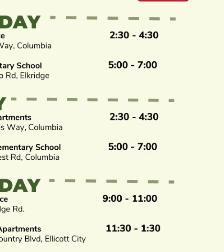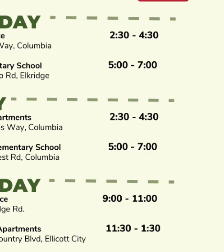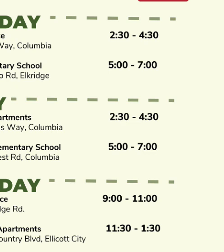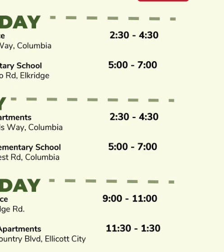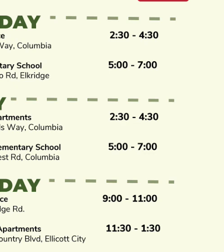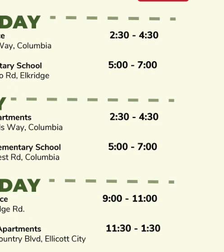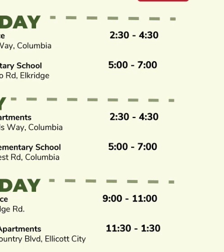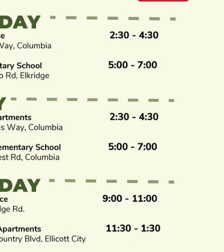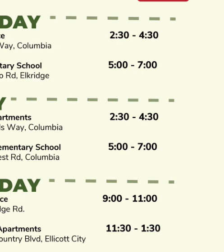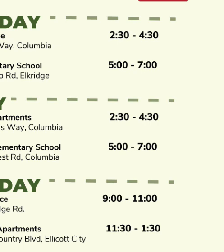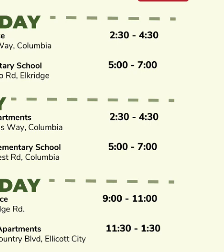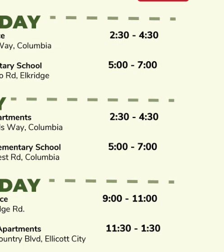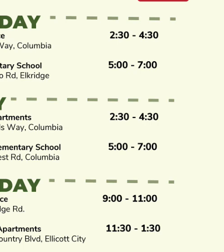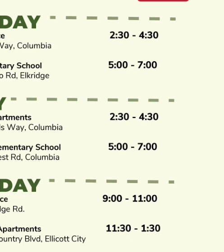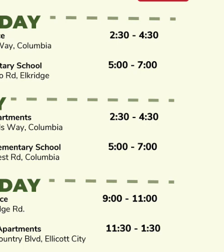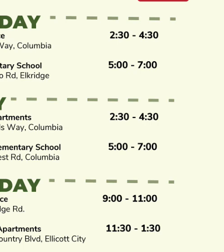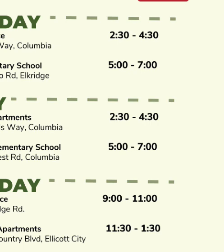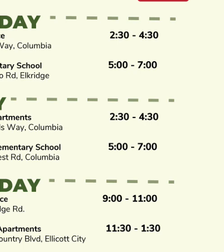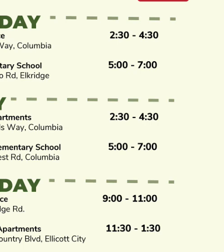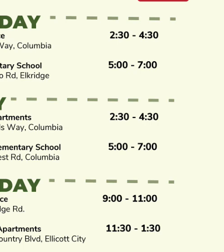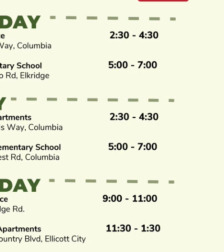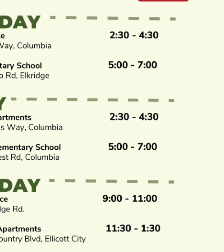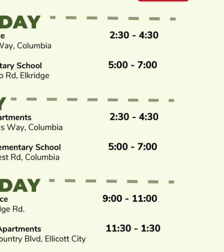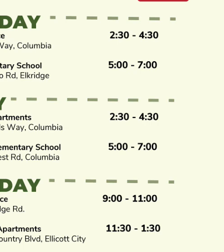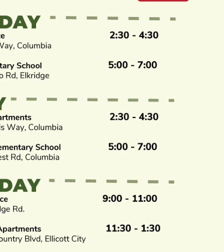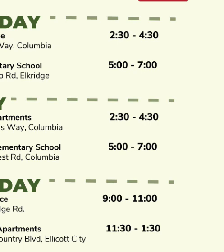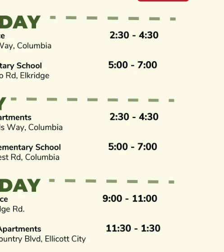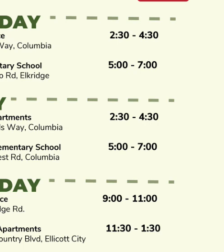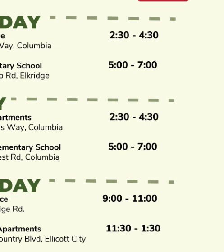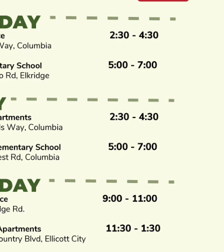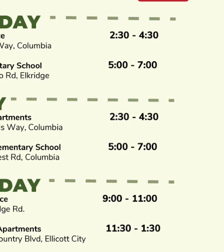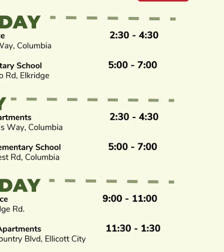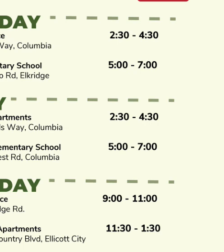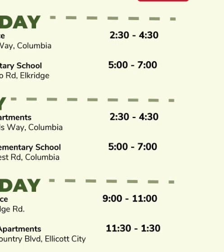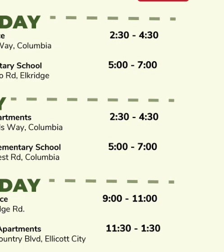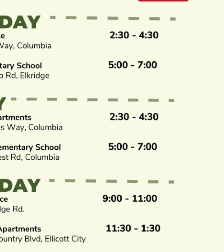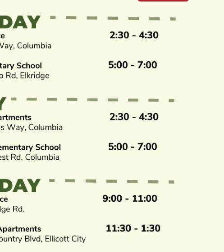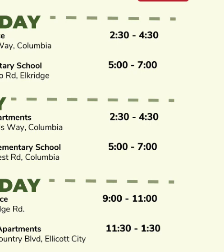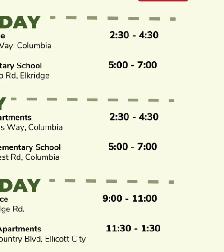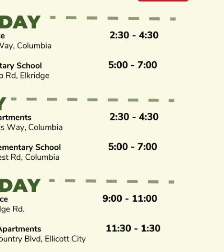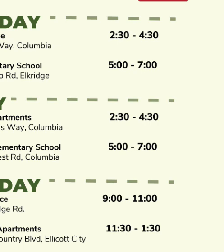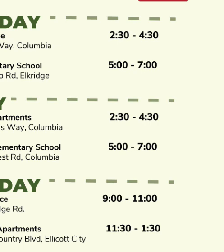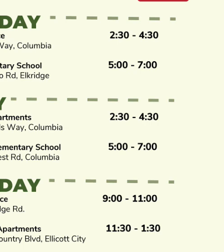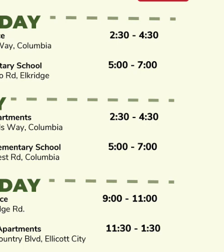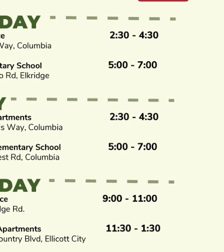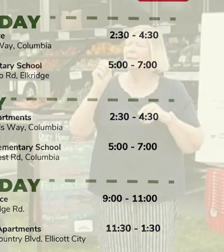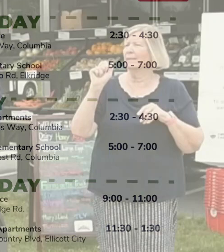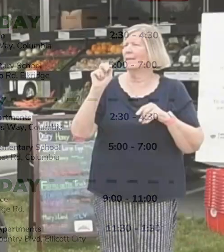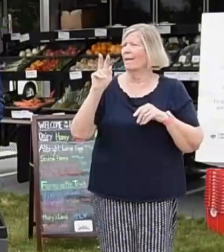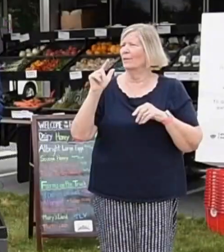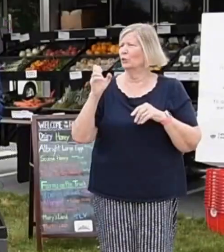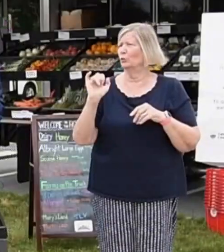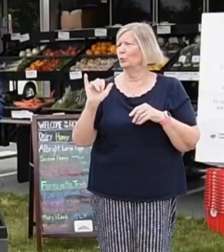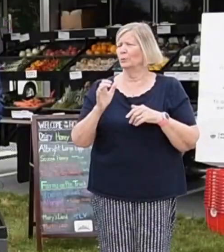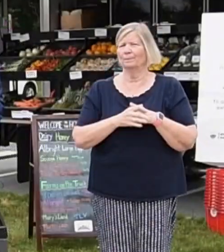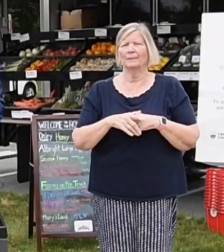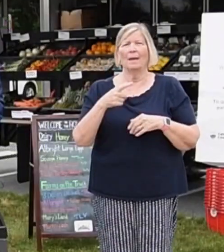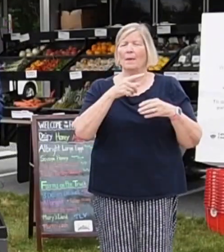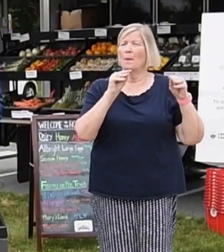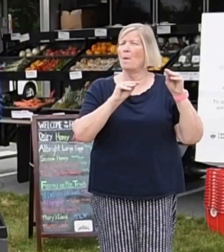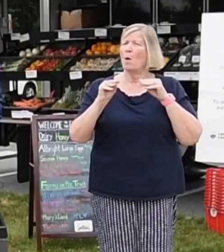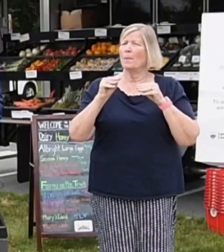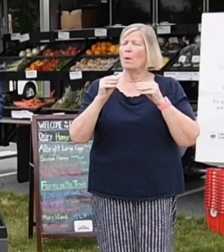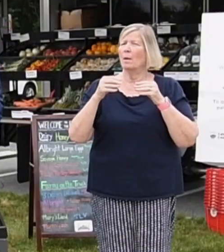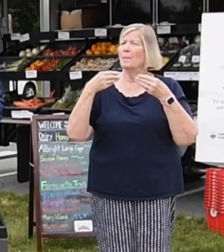including sites in Columbia, Cooksville, Elkridge, Ellicott City, Laurel, and Savage. The mobile market